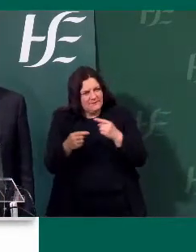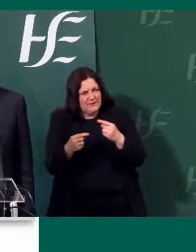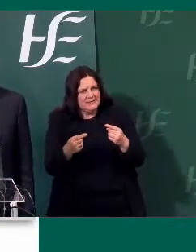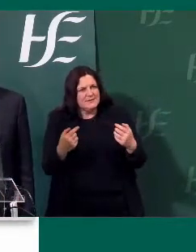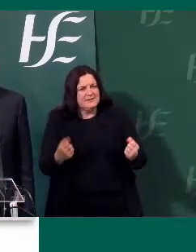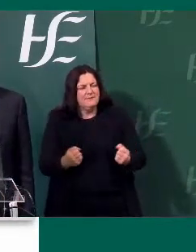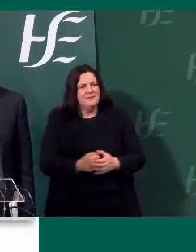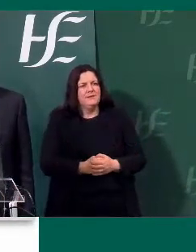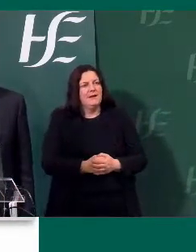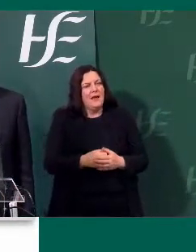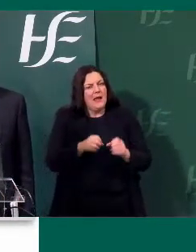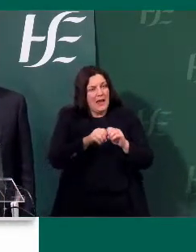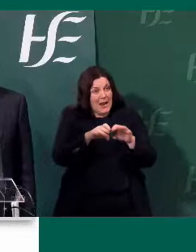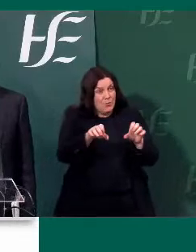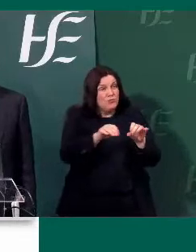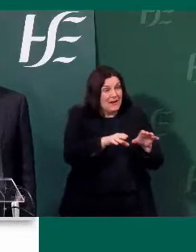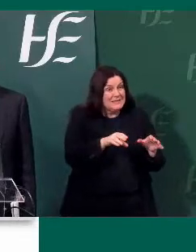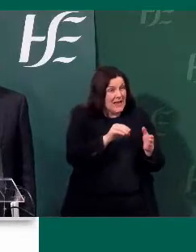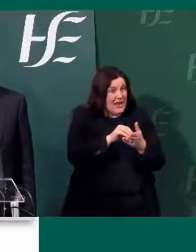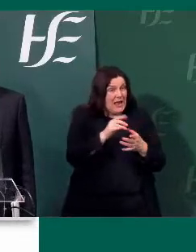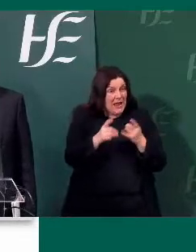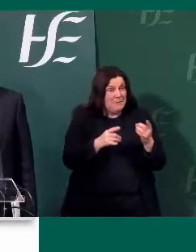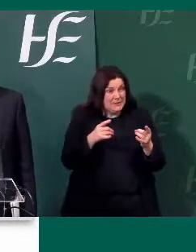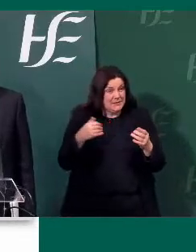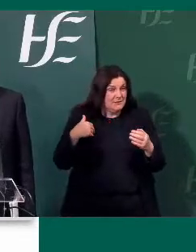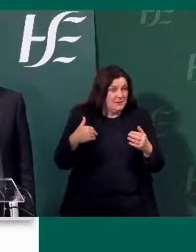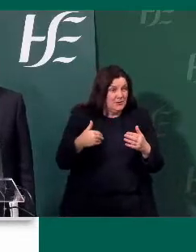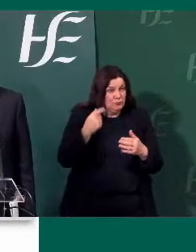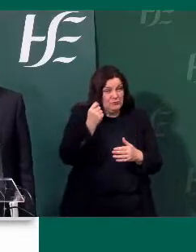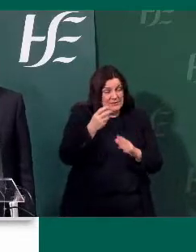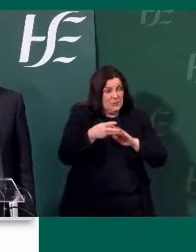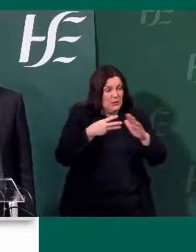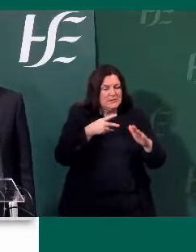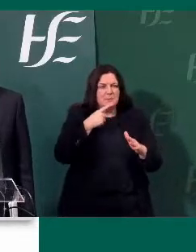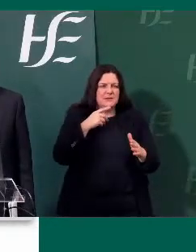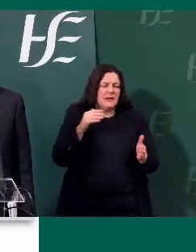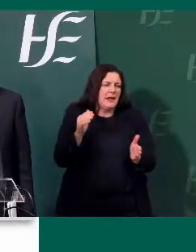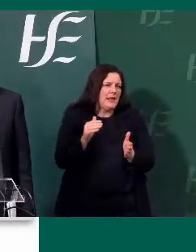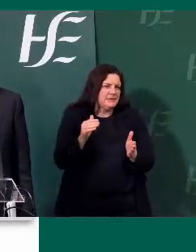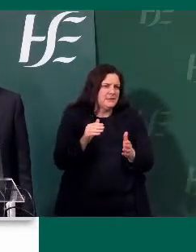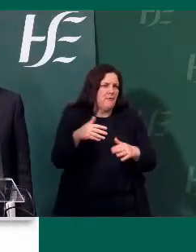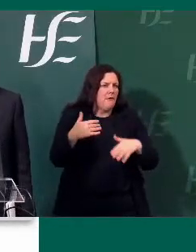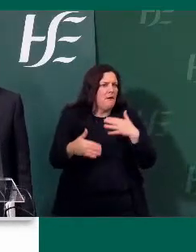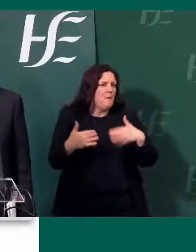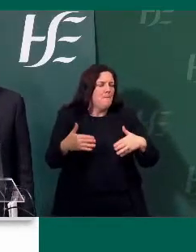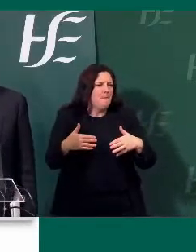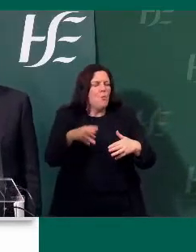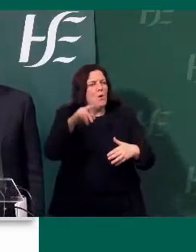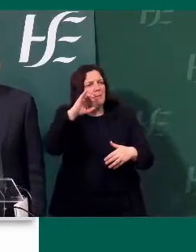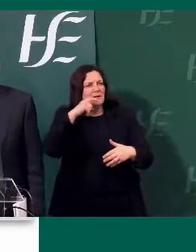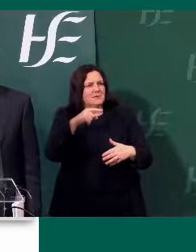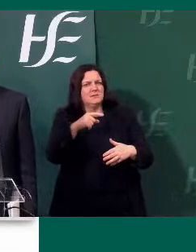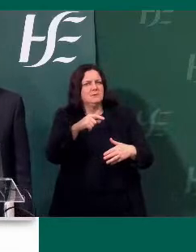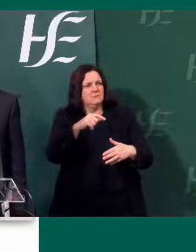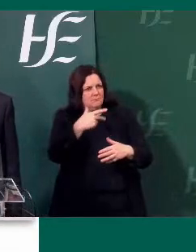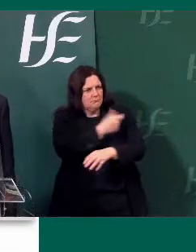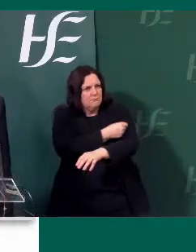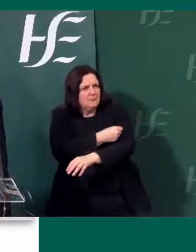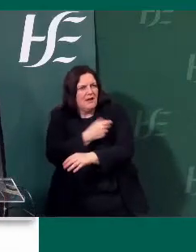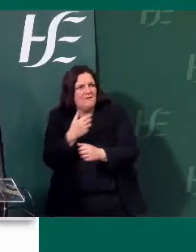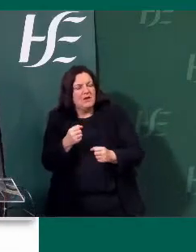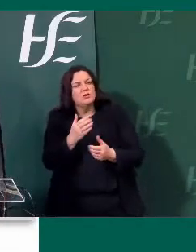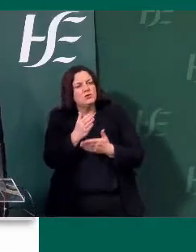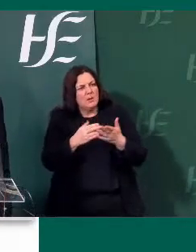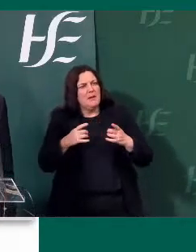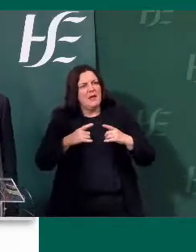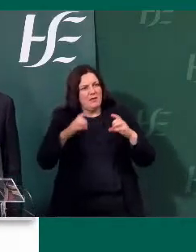have risen in recent weeks, but much lesser degree of harm associated with them. On the right-hand side, the number of healthcare